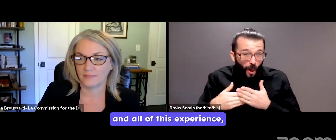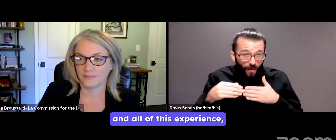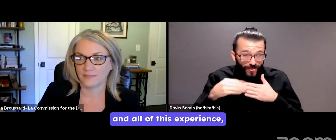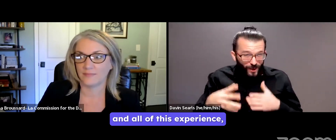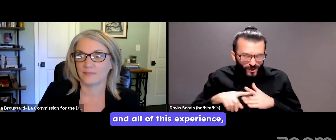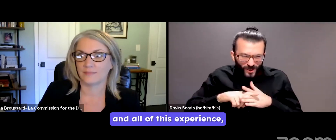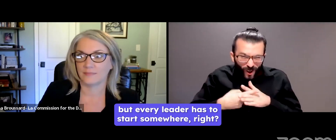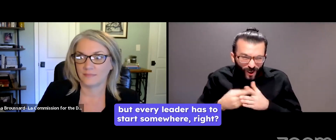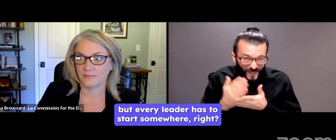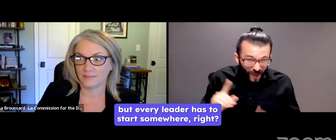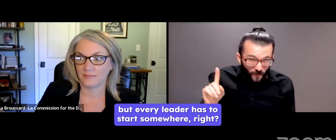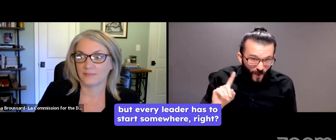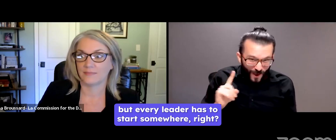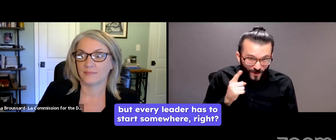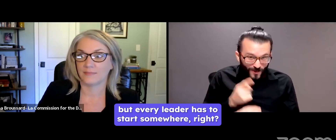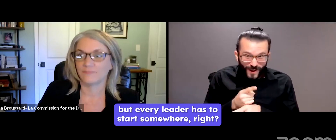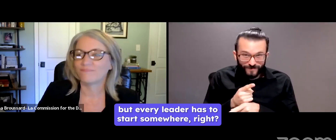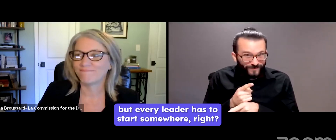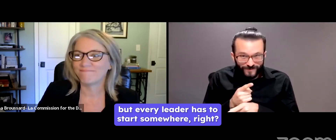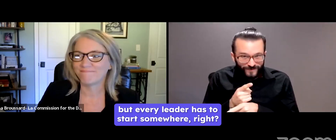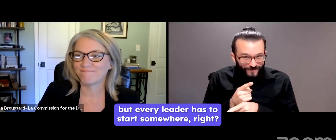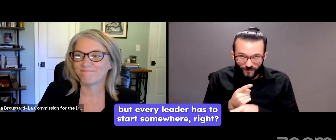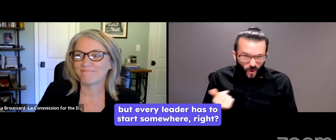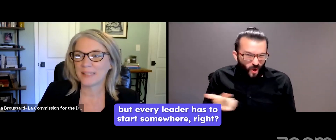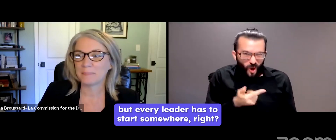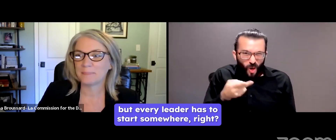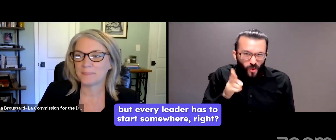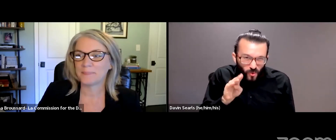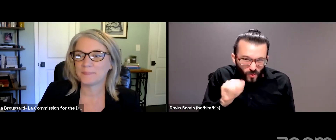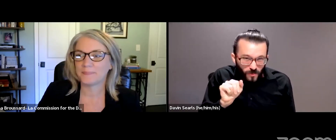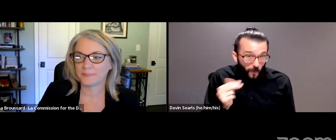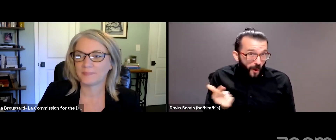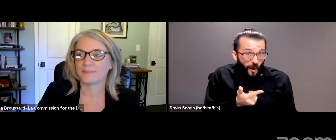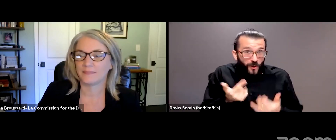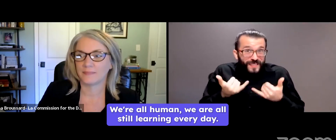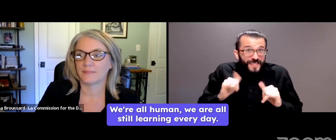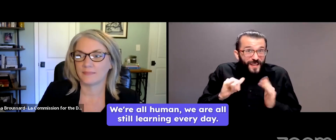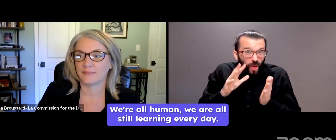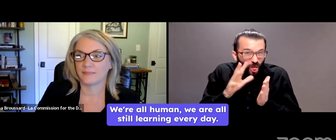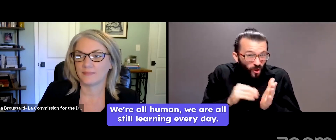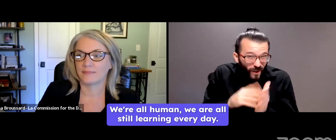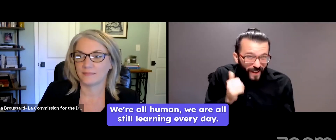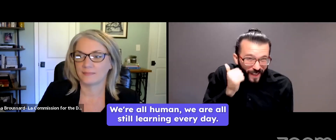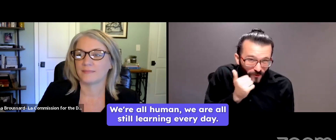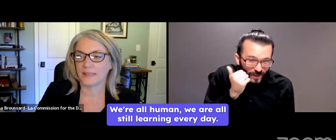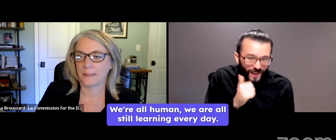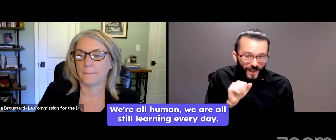this experience, but every leader has to start somewhere, right? We're all human. We're all